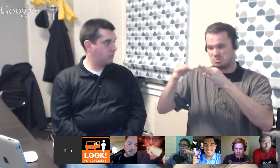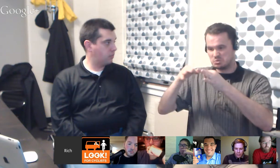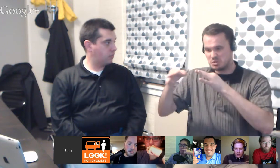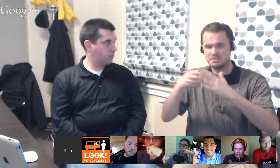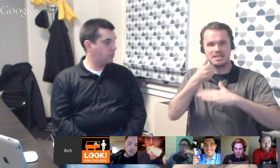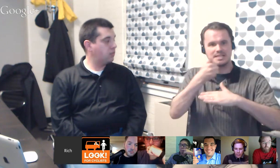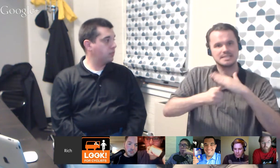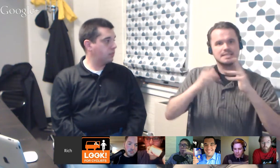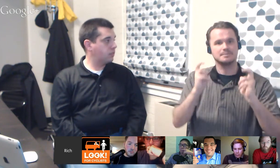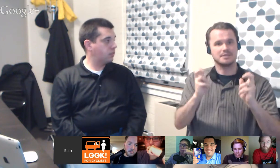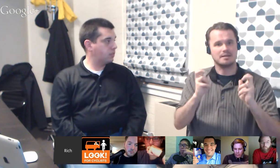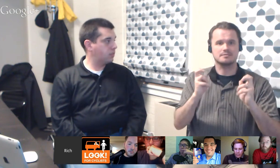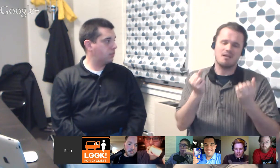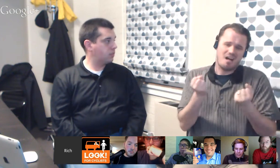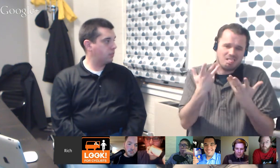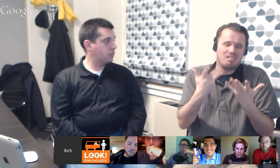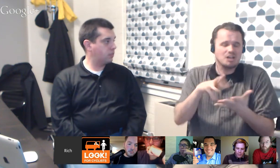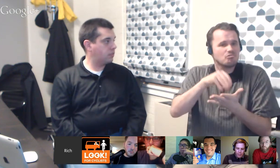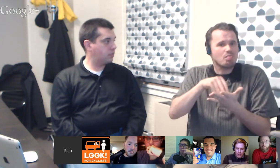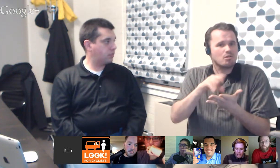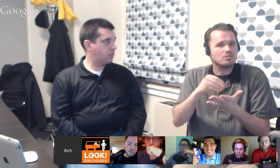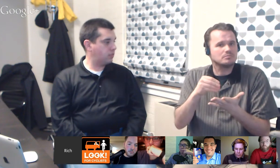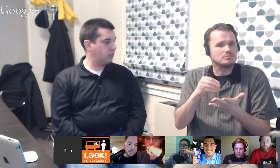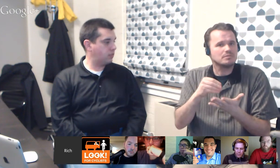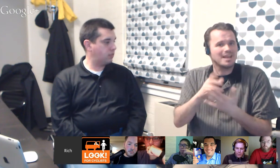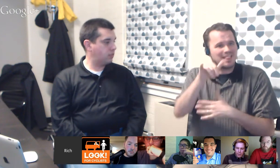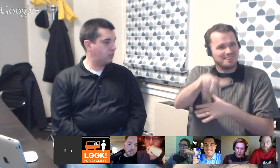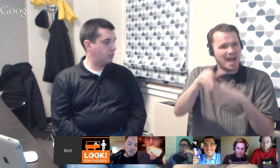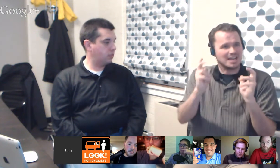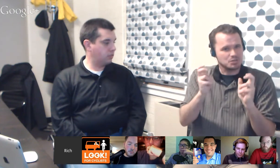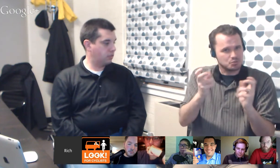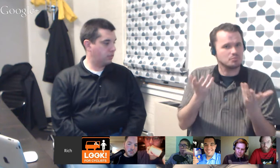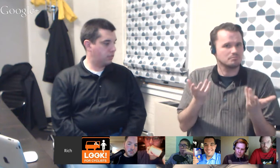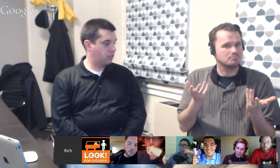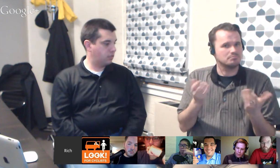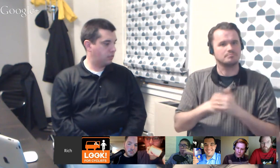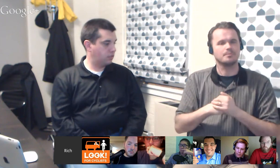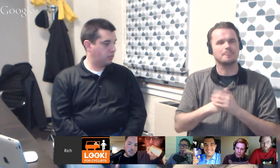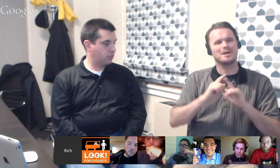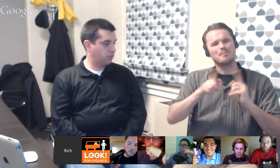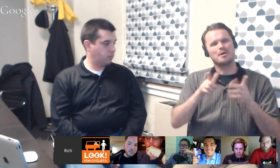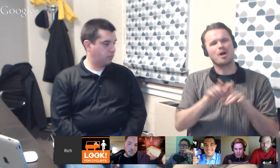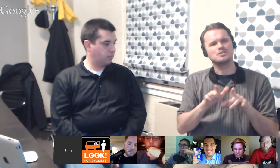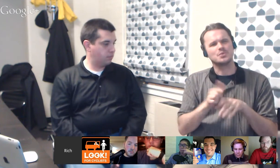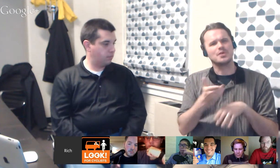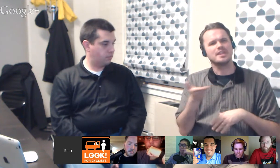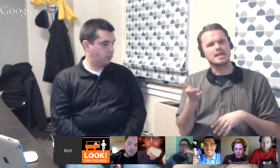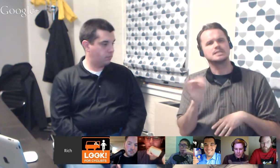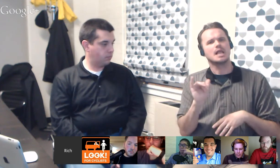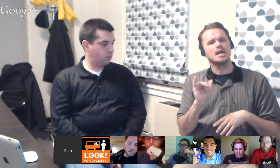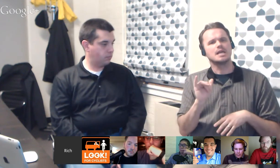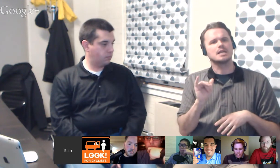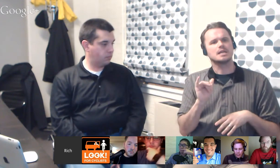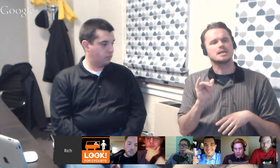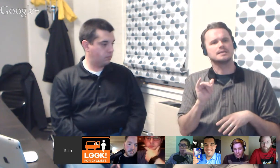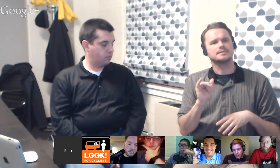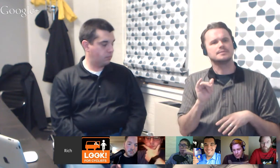for me to learn and other developers in that issue. But there's also things